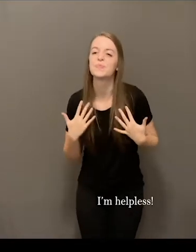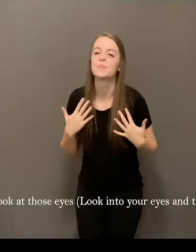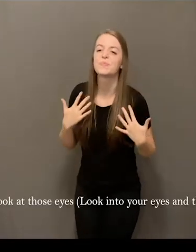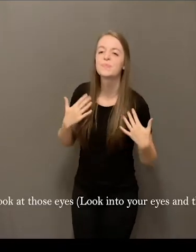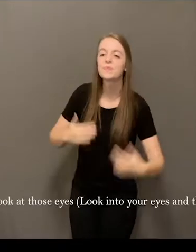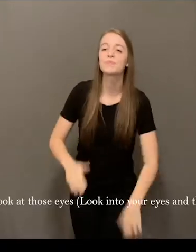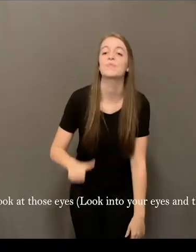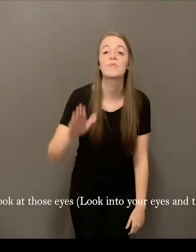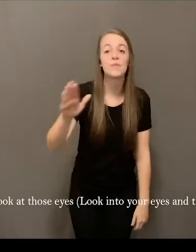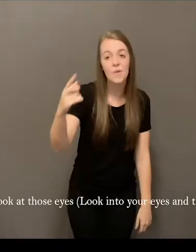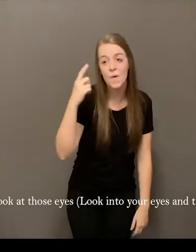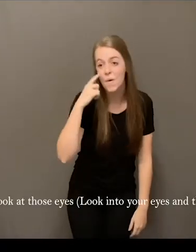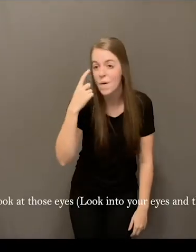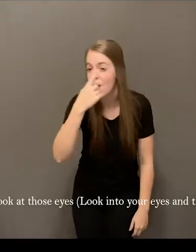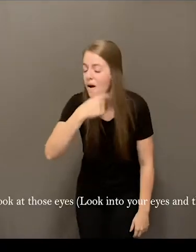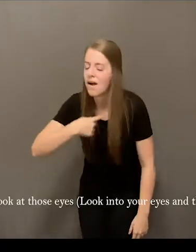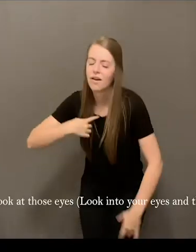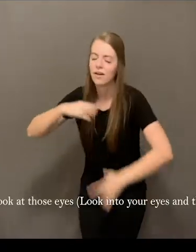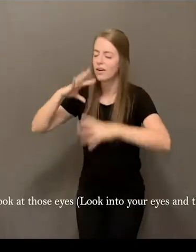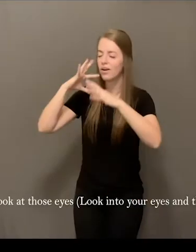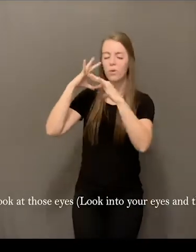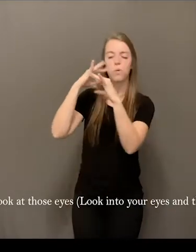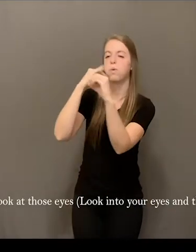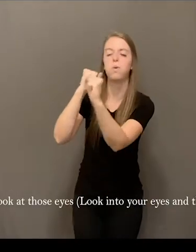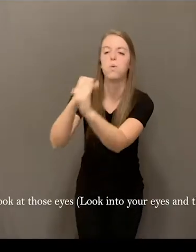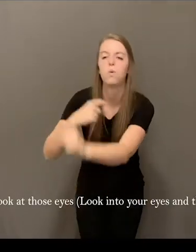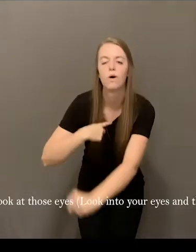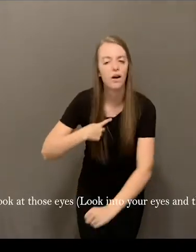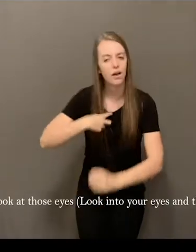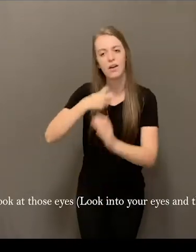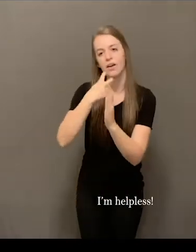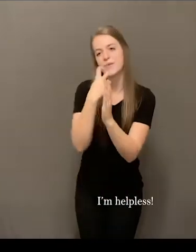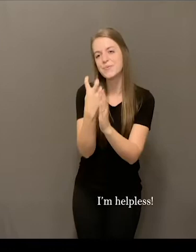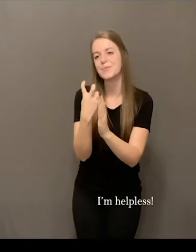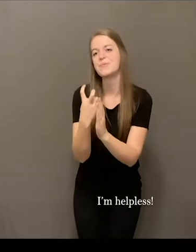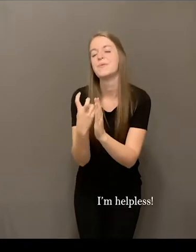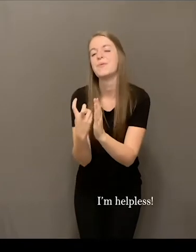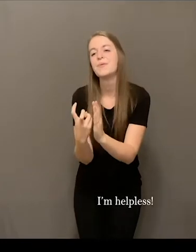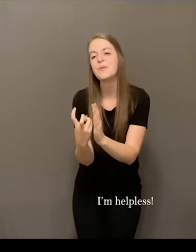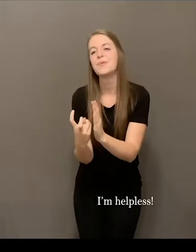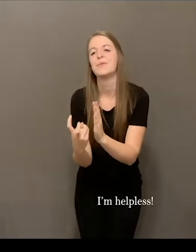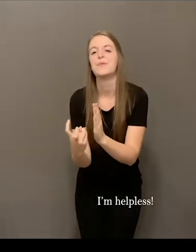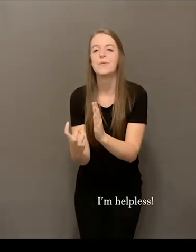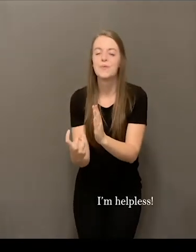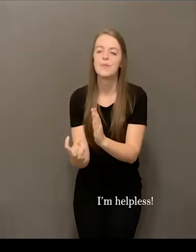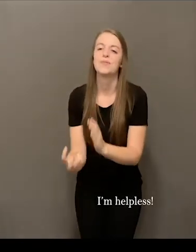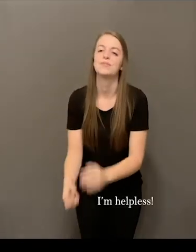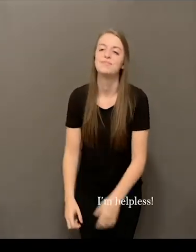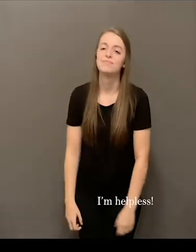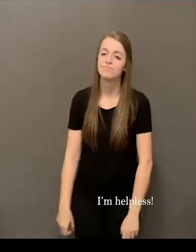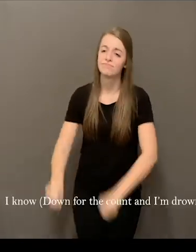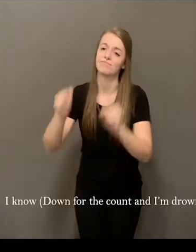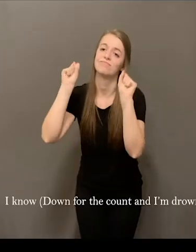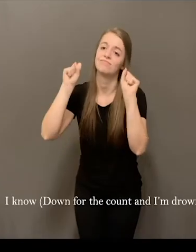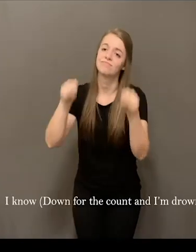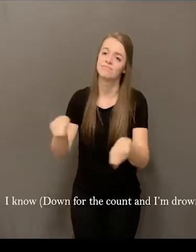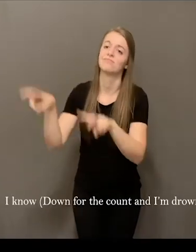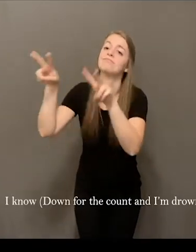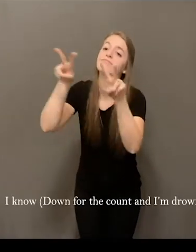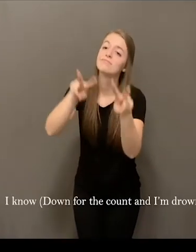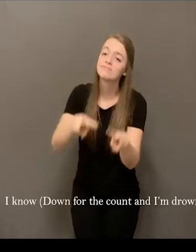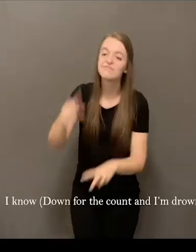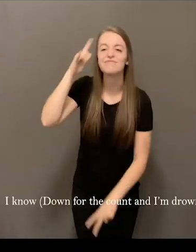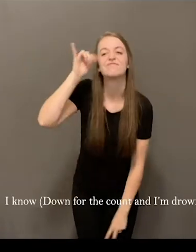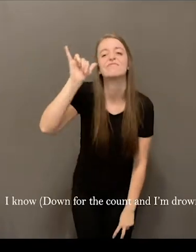helpless. Oh, look at those eyes. Look into your eyes, oh, skies again. I'm helpless.